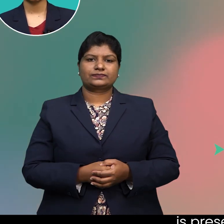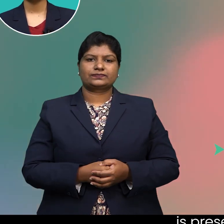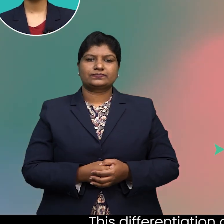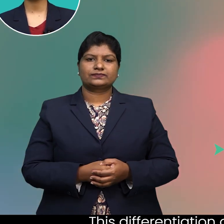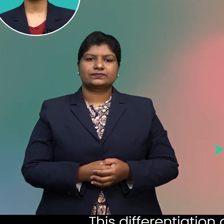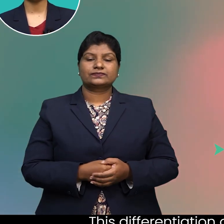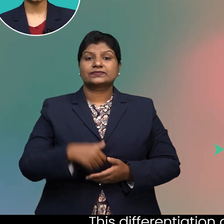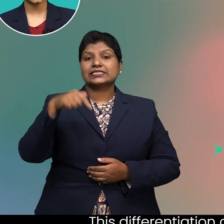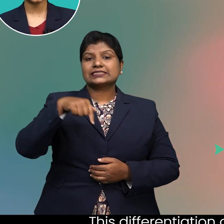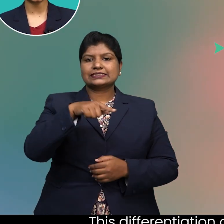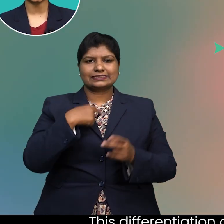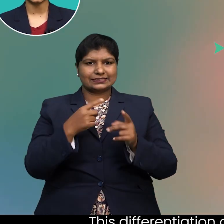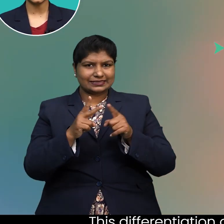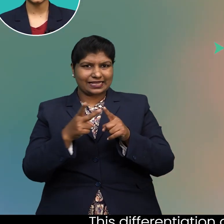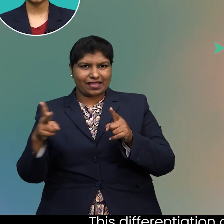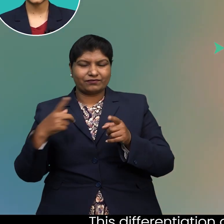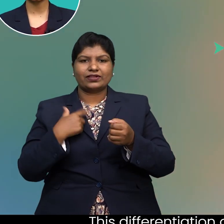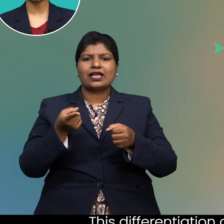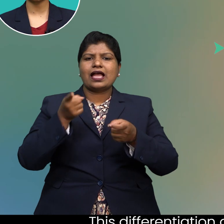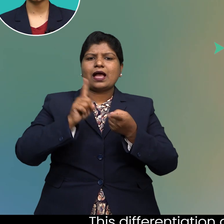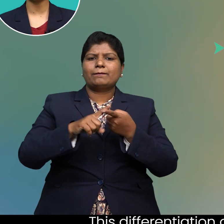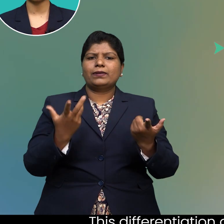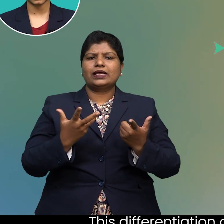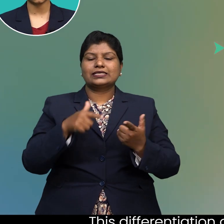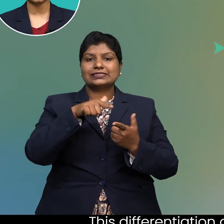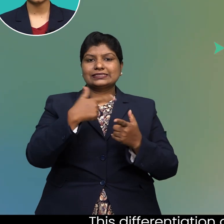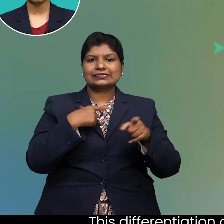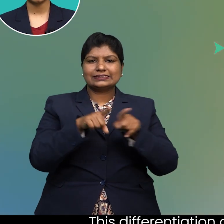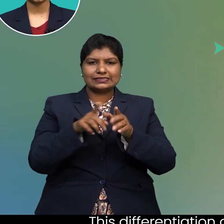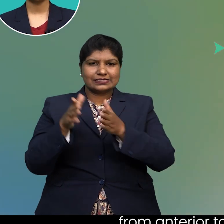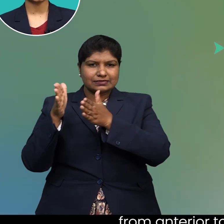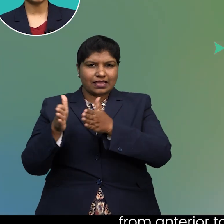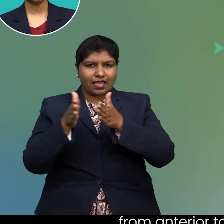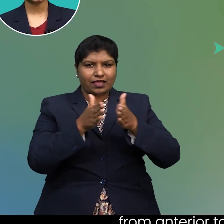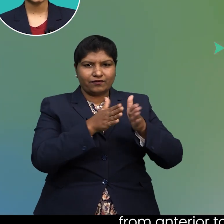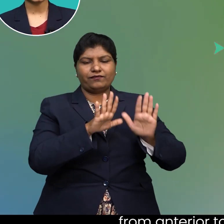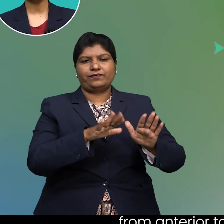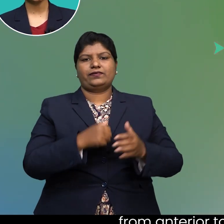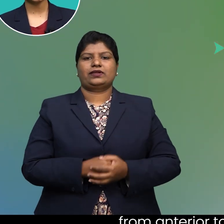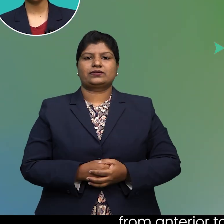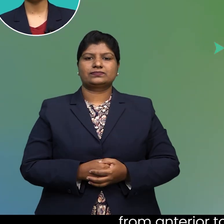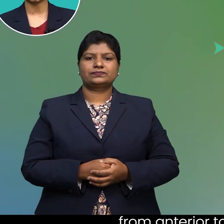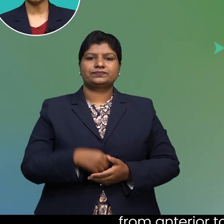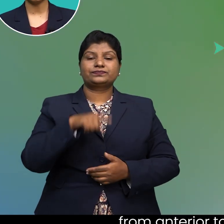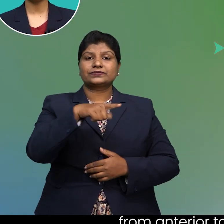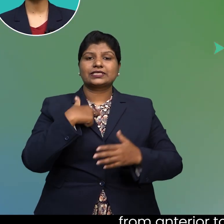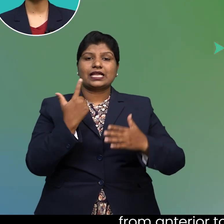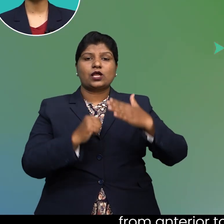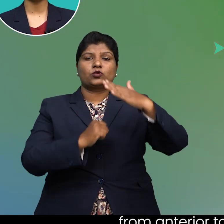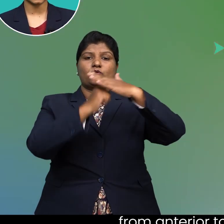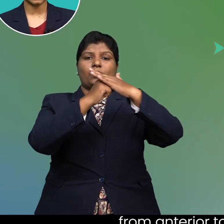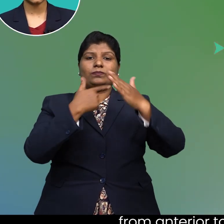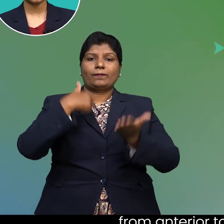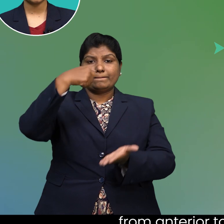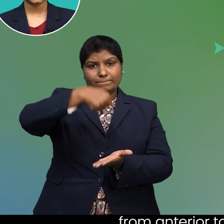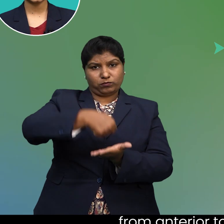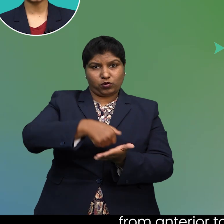They have an open circulatory system and kidney-like organs for